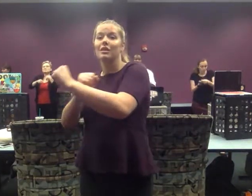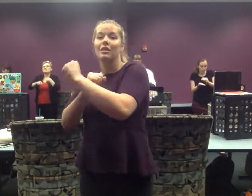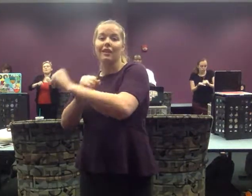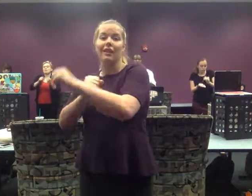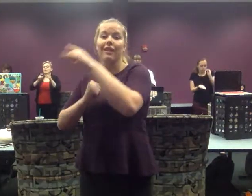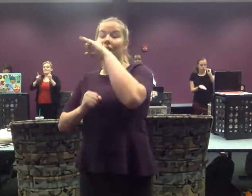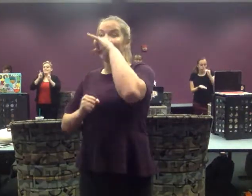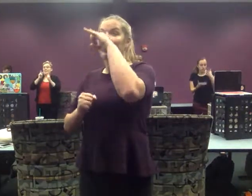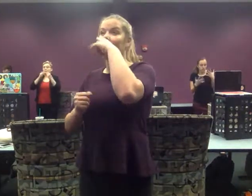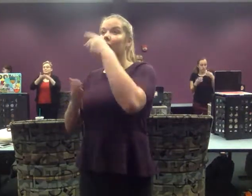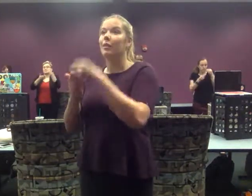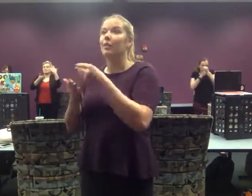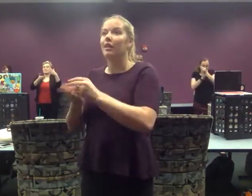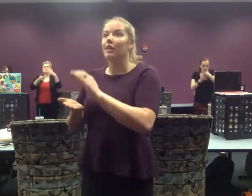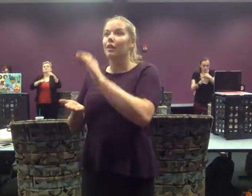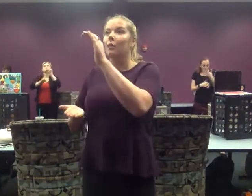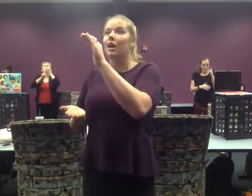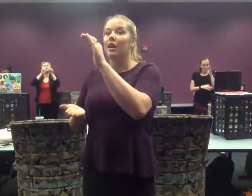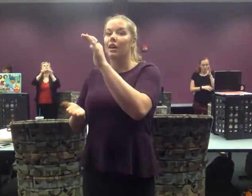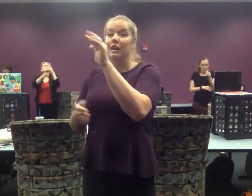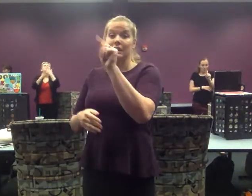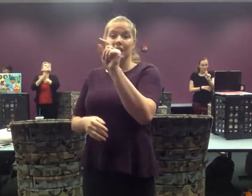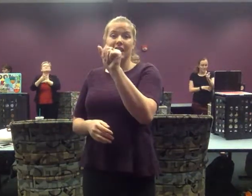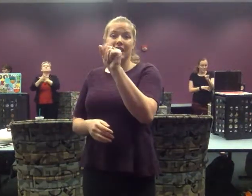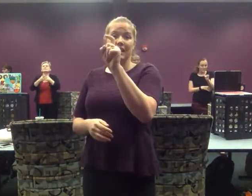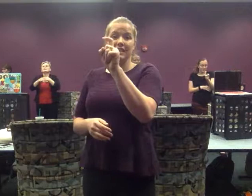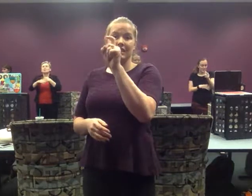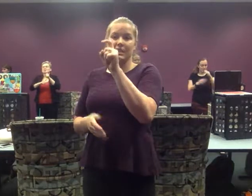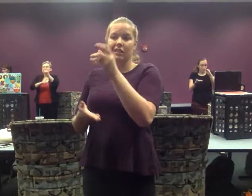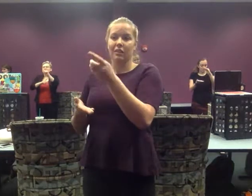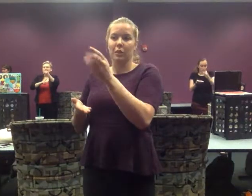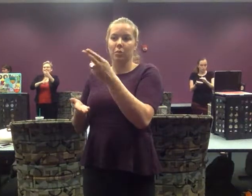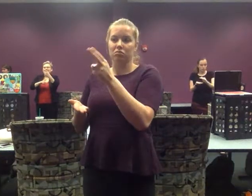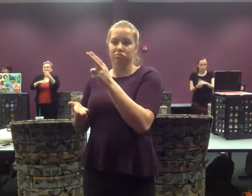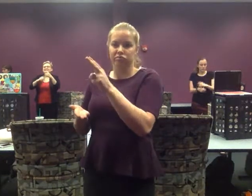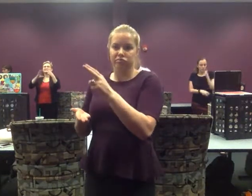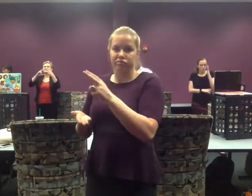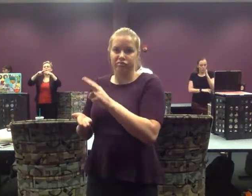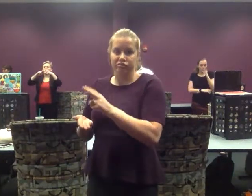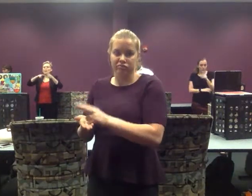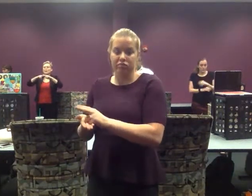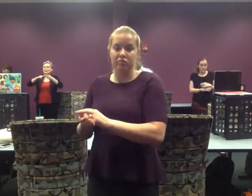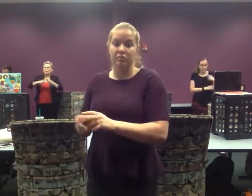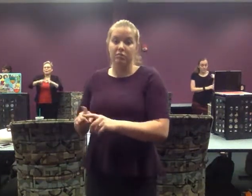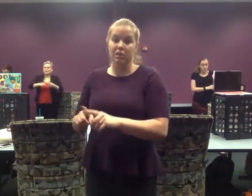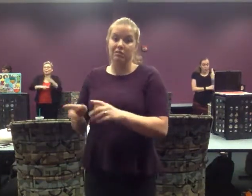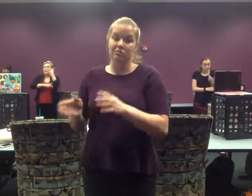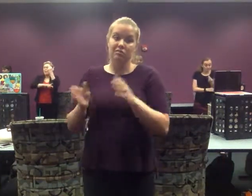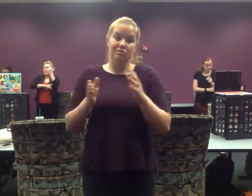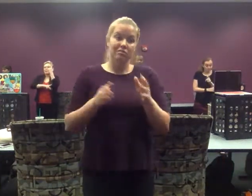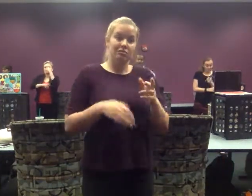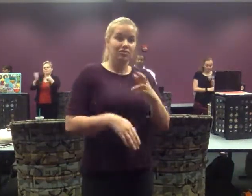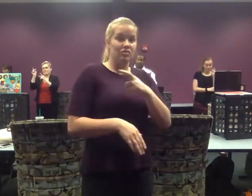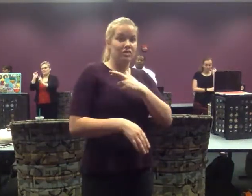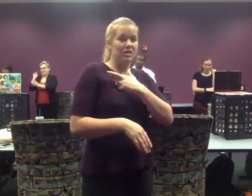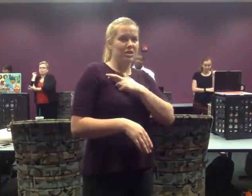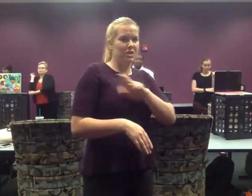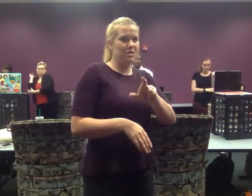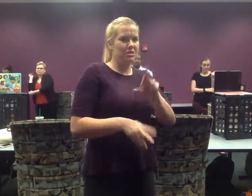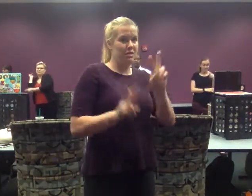taxes. The other was an appeal to religion. Religion has been a hot issue in this country, off and on. We've had